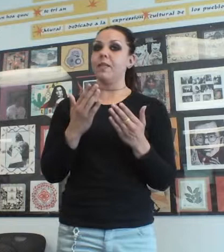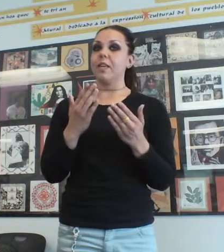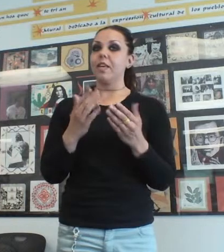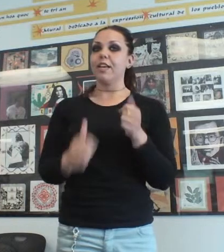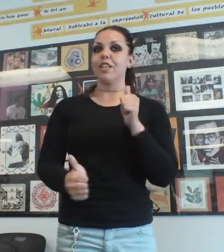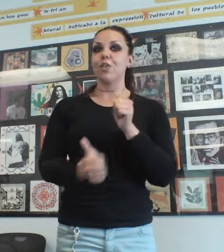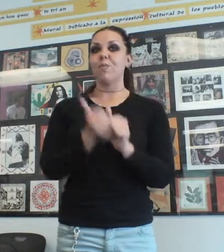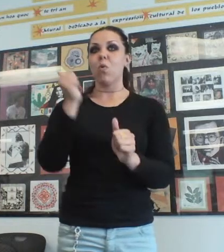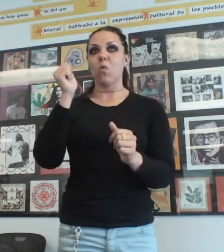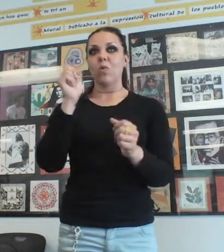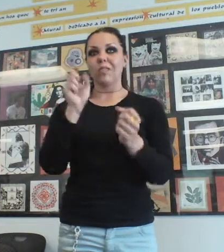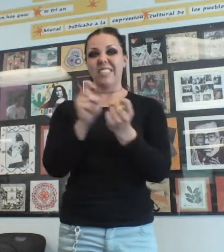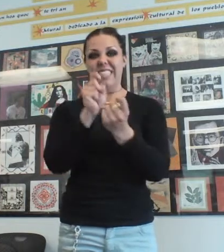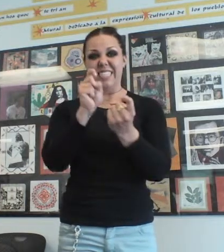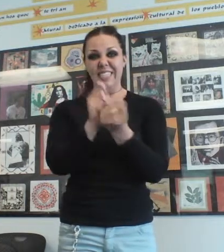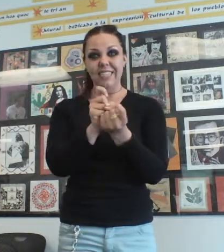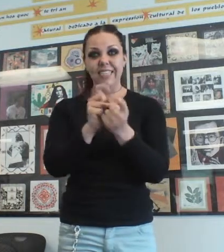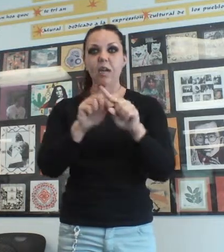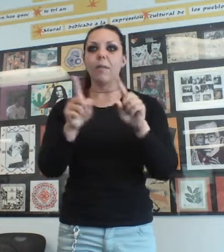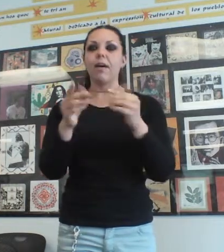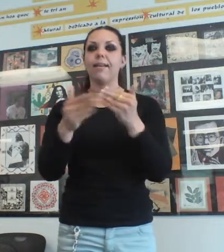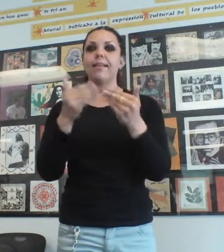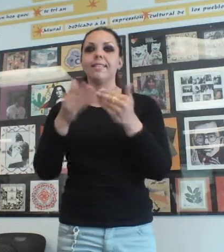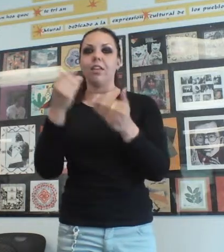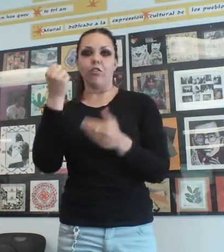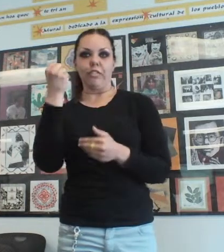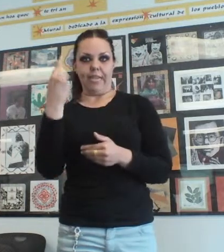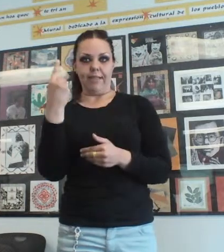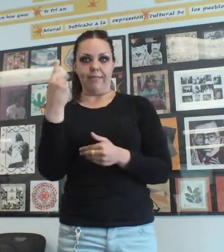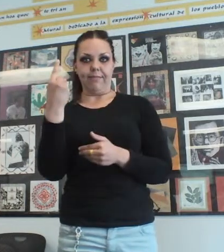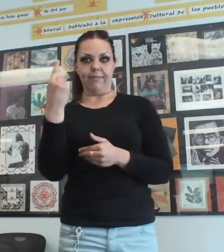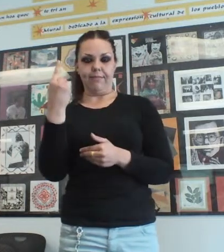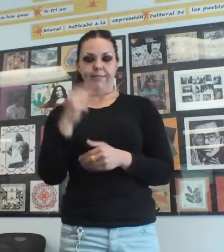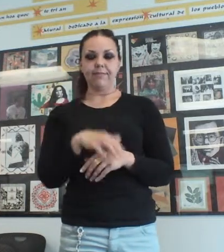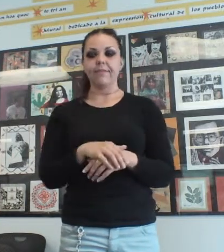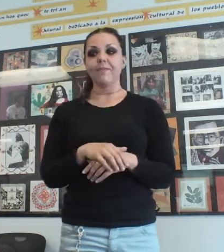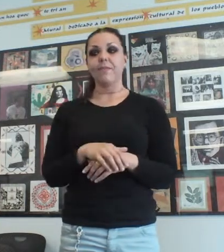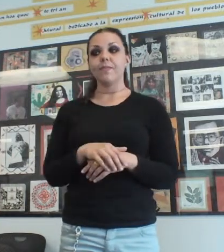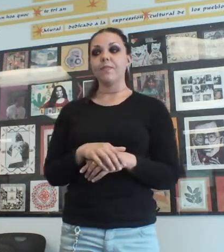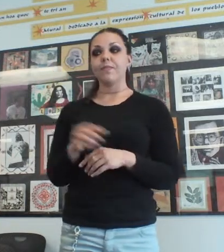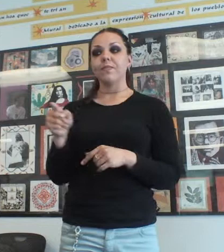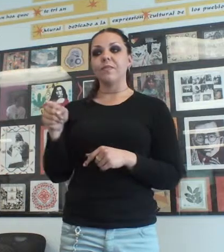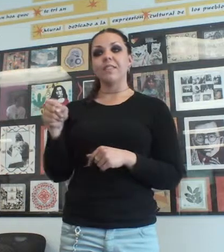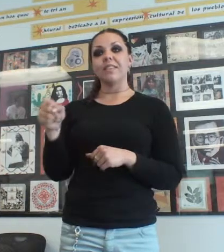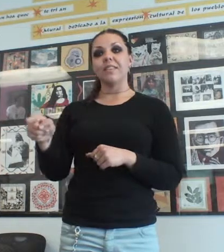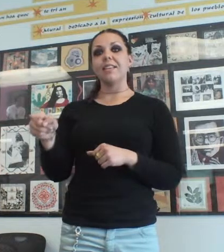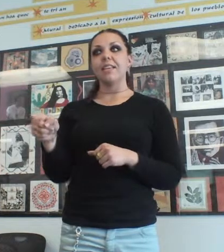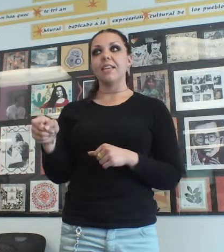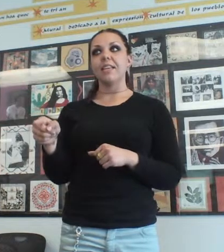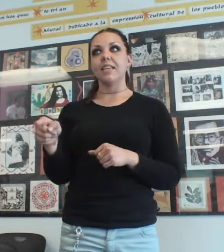to understand. He breaks down the process into 7